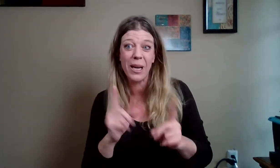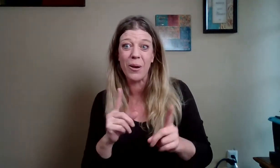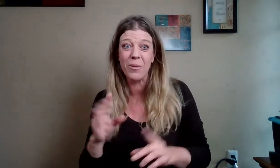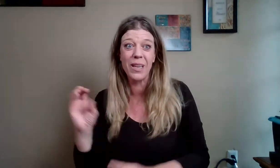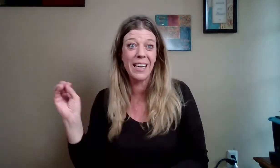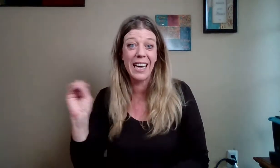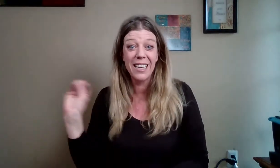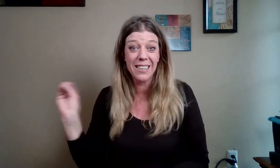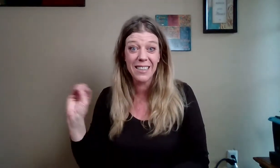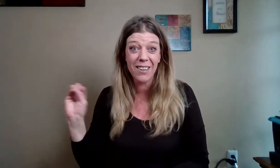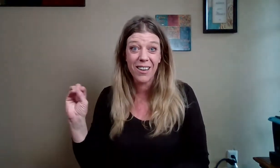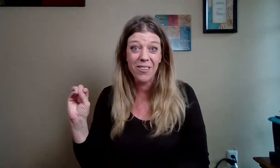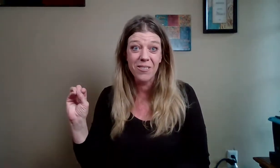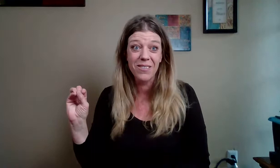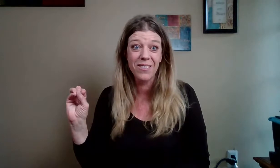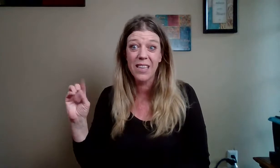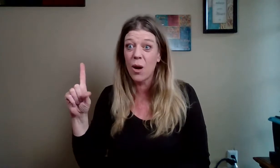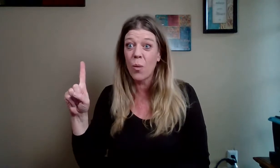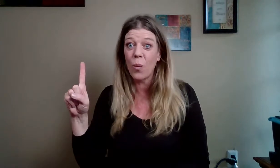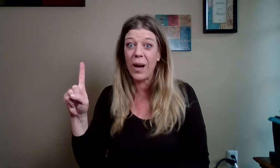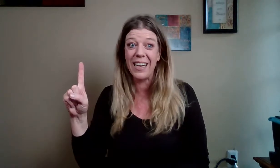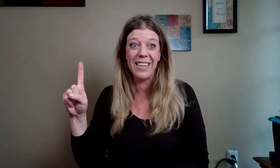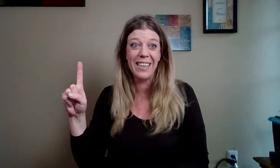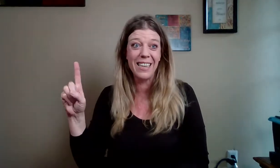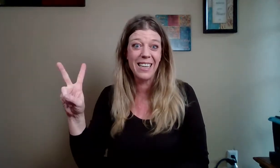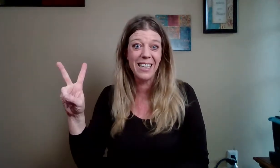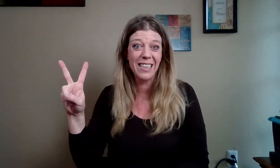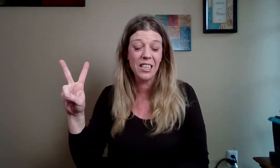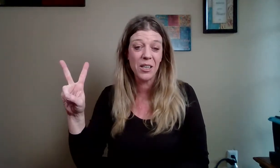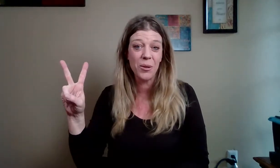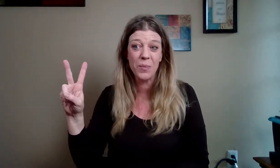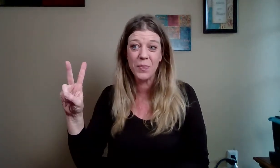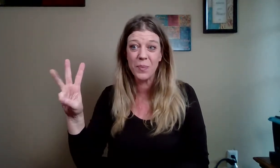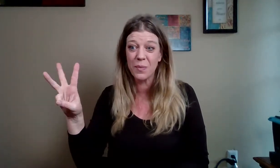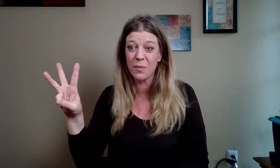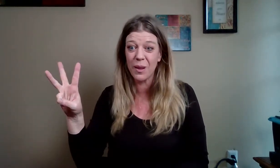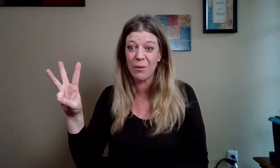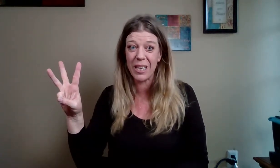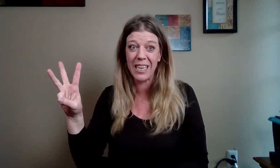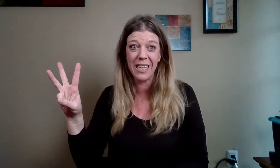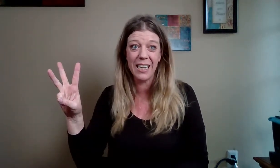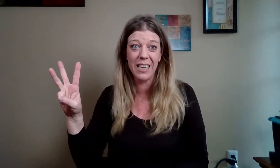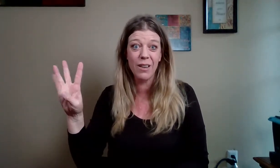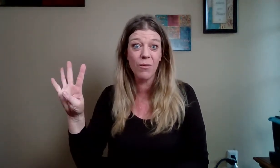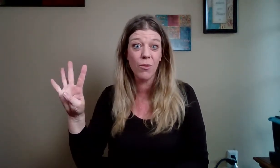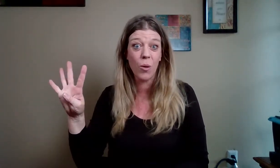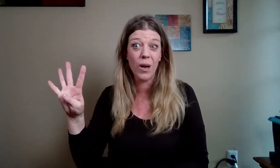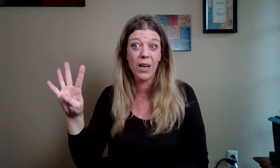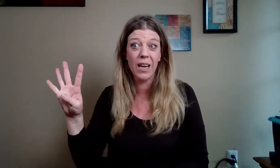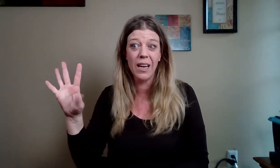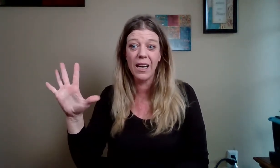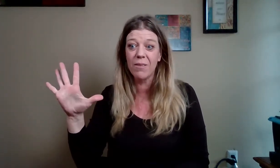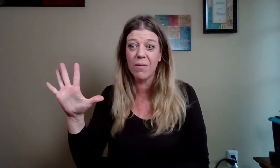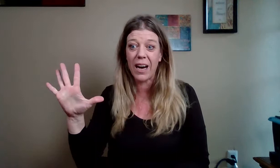go. 0, 1, 2, 3, 4,